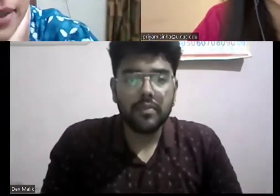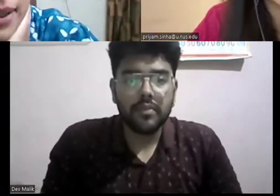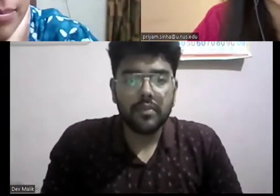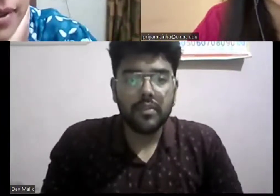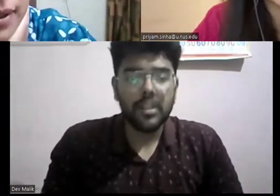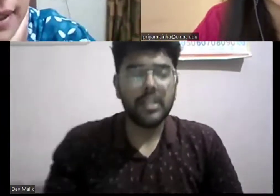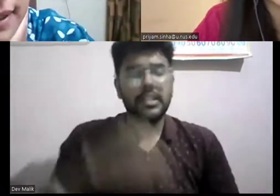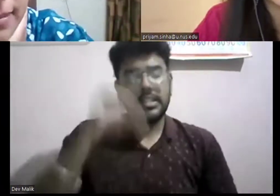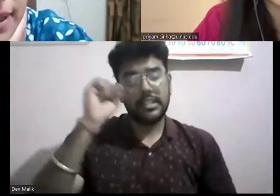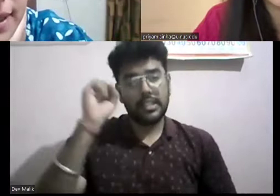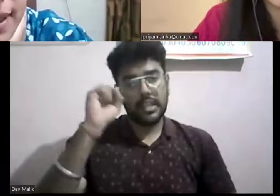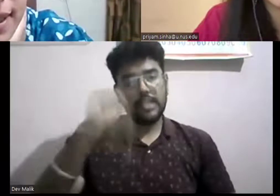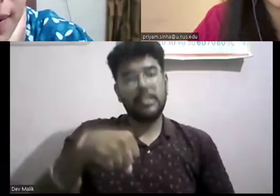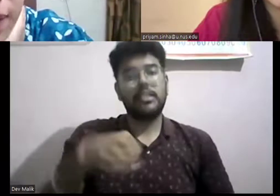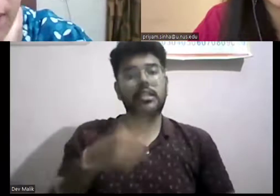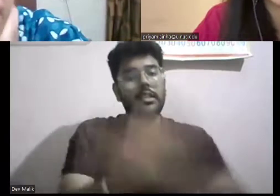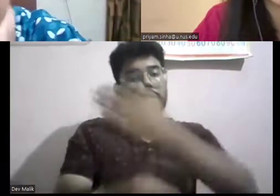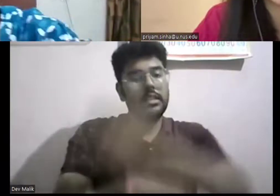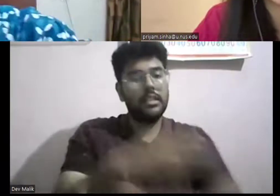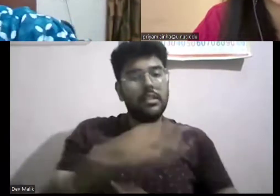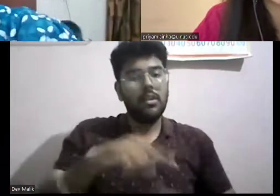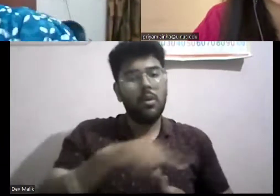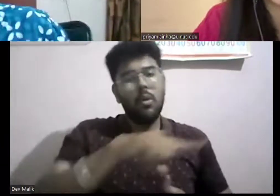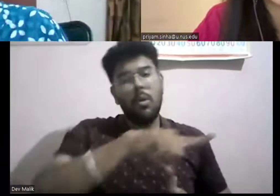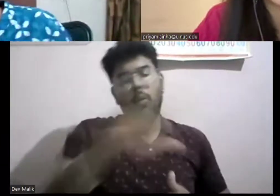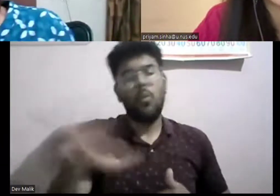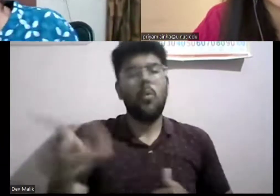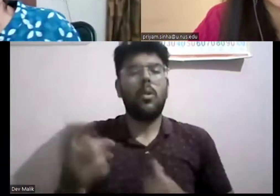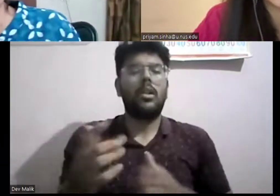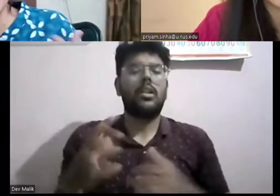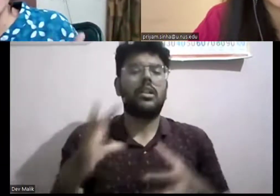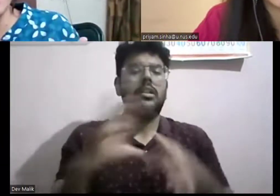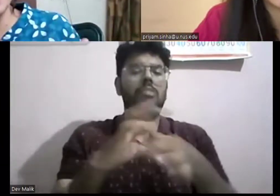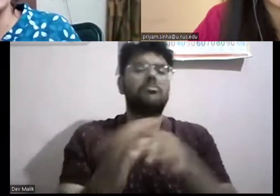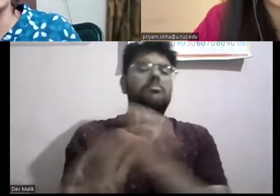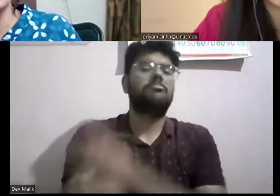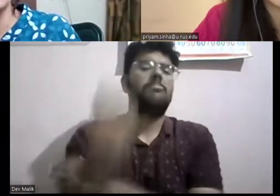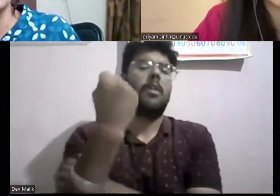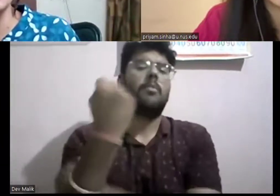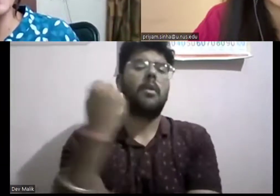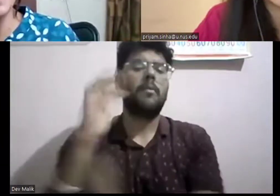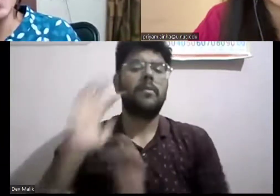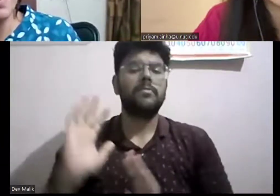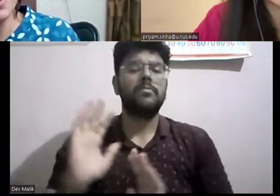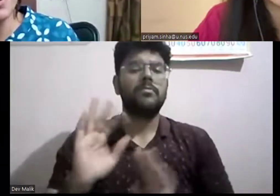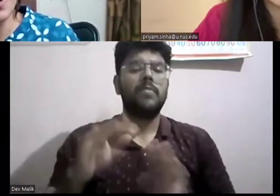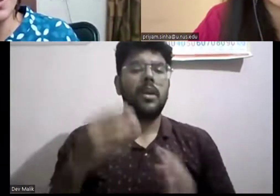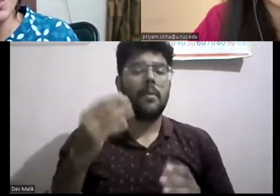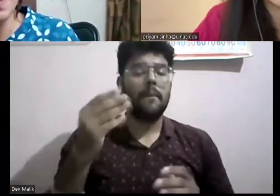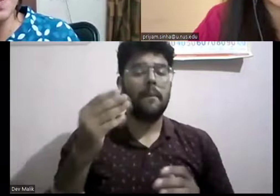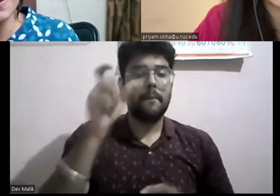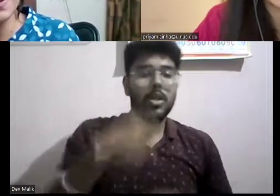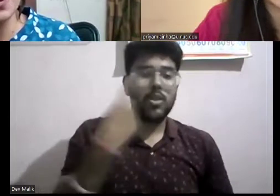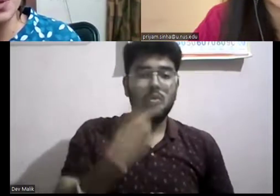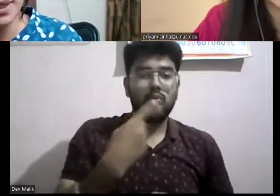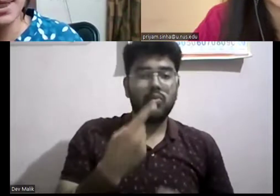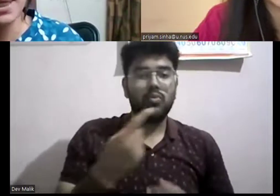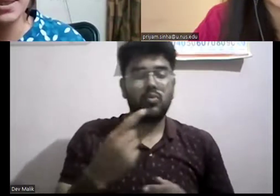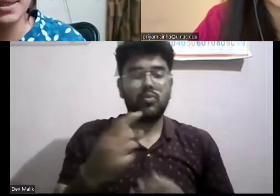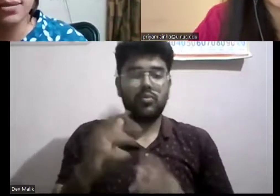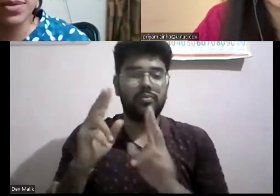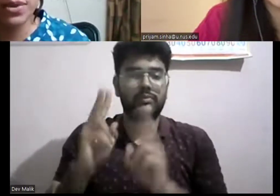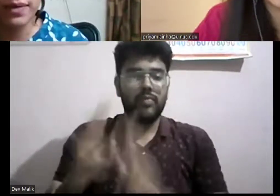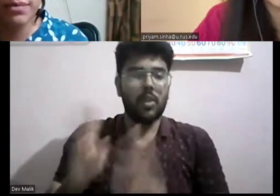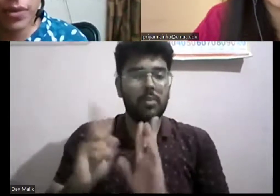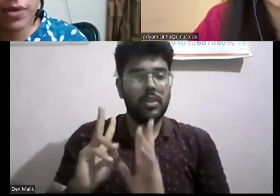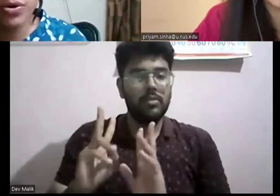Definitely. Matlab, disability is all about the power relation of, somebody who is an able-bodied person would